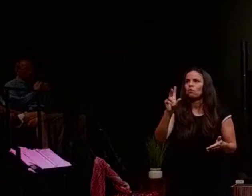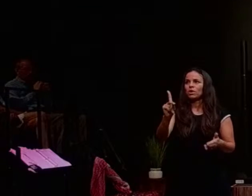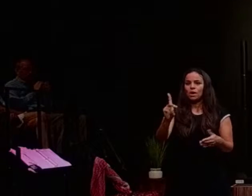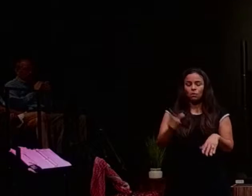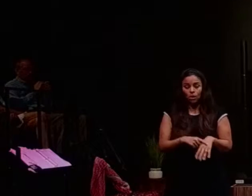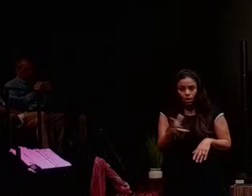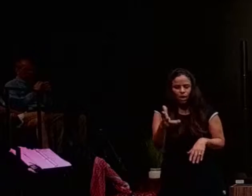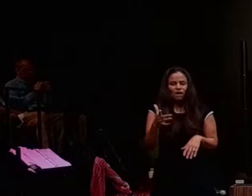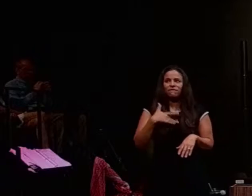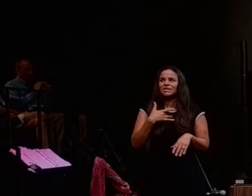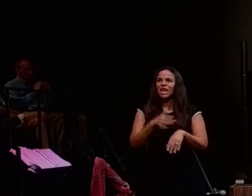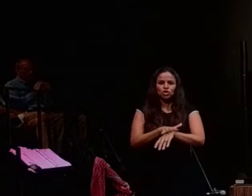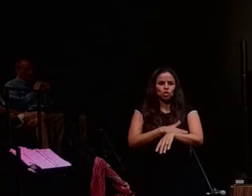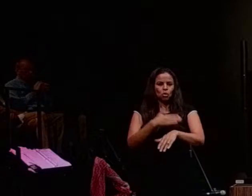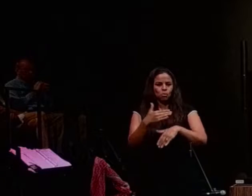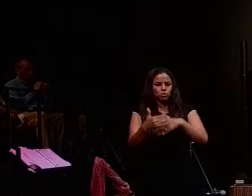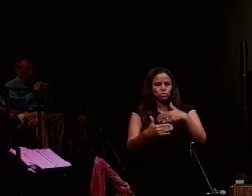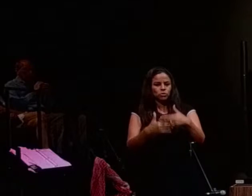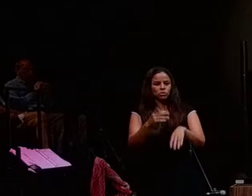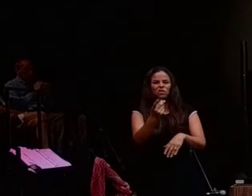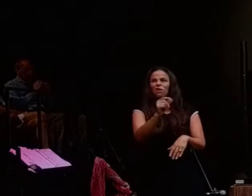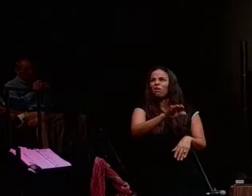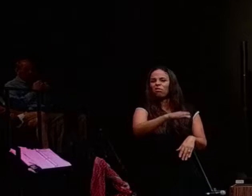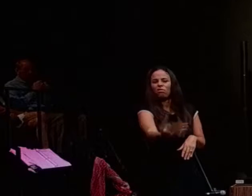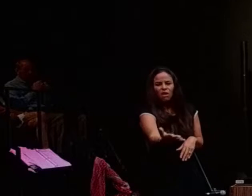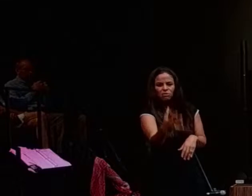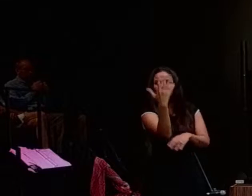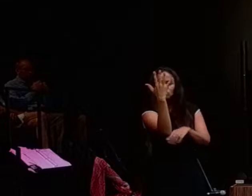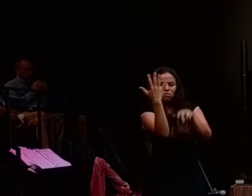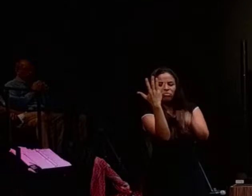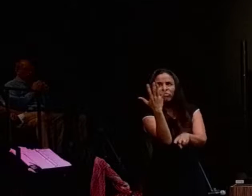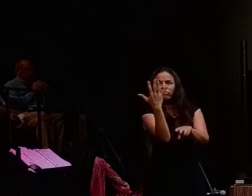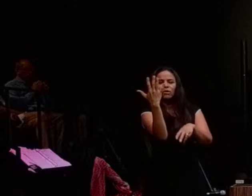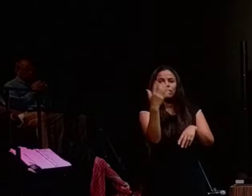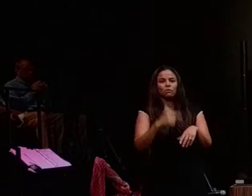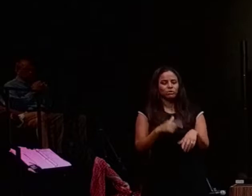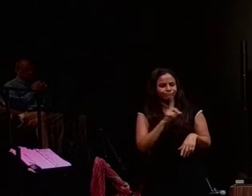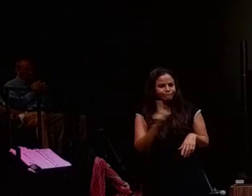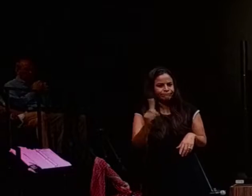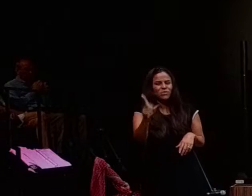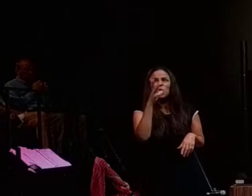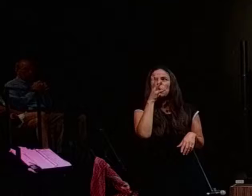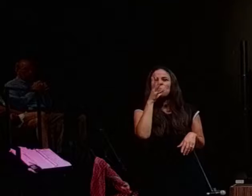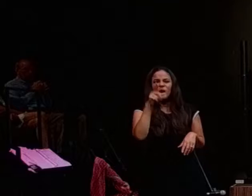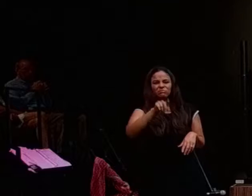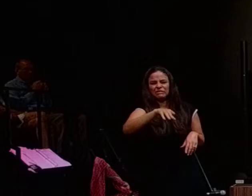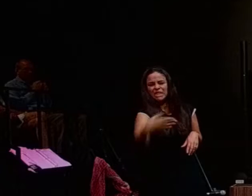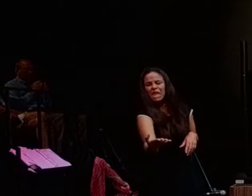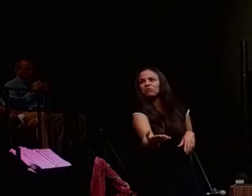slow-mo, we're getting out, and the dog is dead right by the yard, right by the tree. Keep going, mom's there, she's